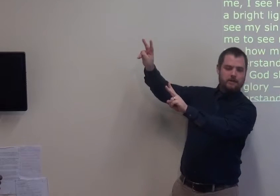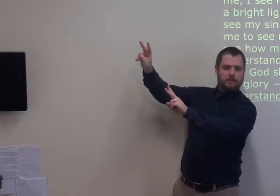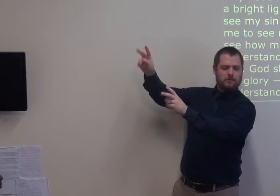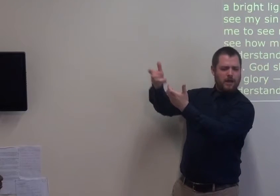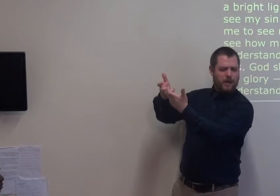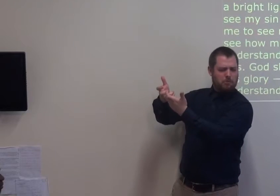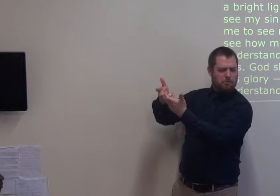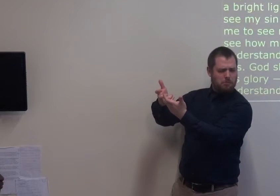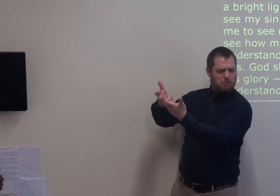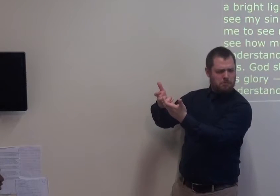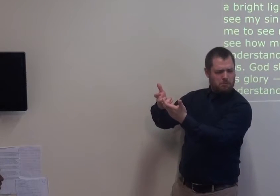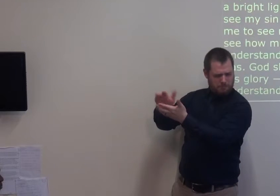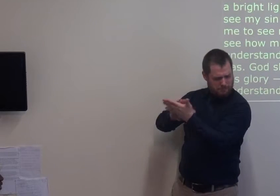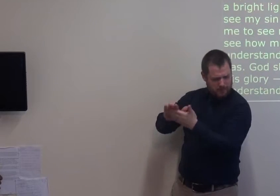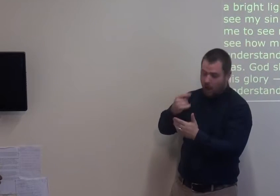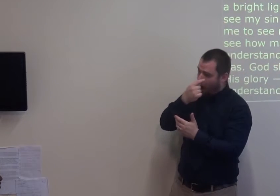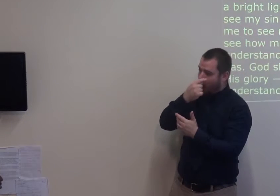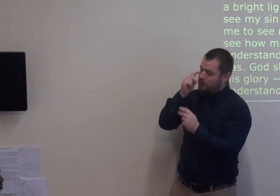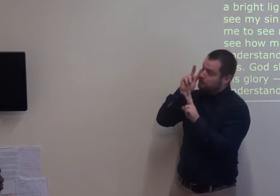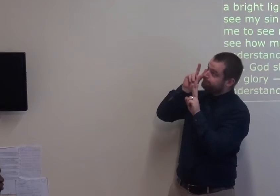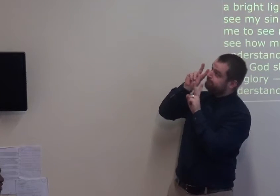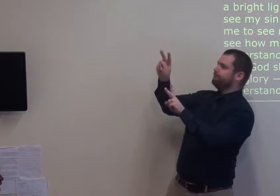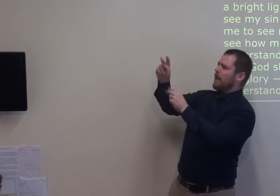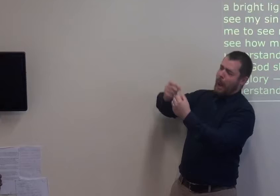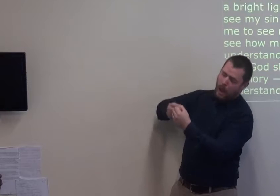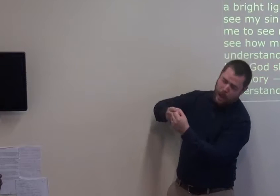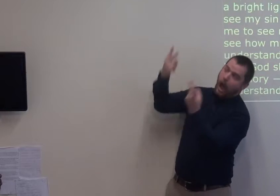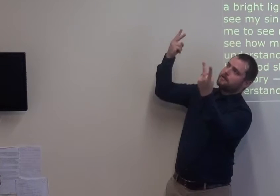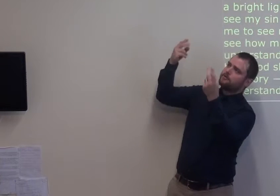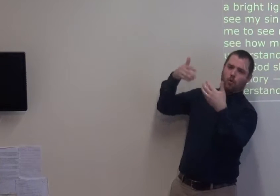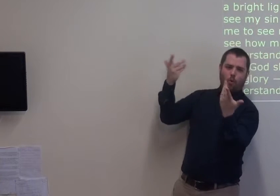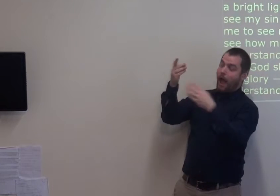How? Do I see a bright light or an angel?